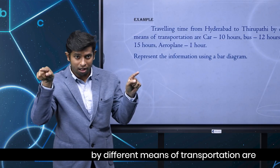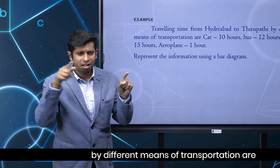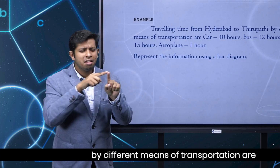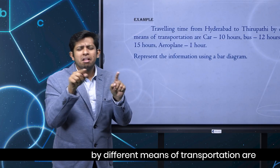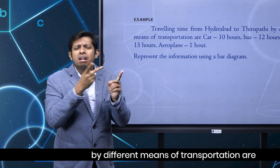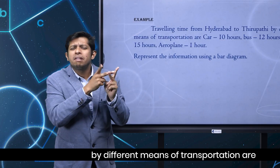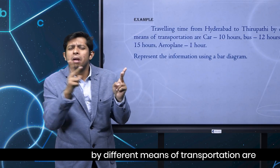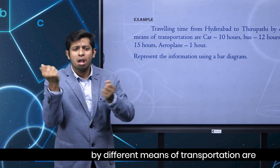are